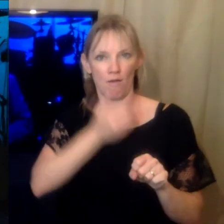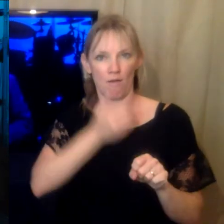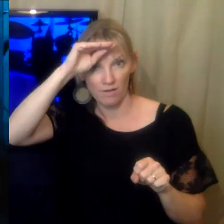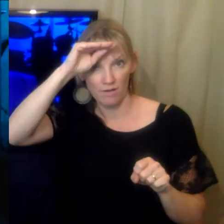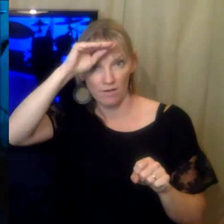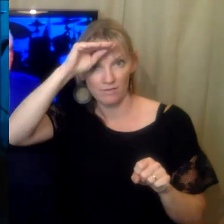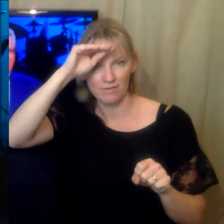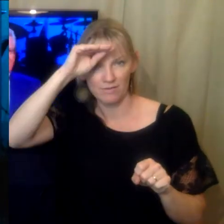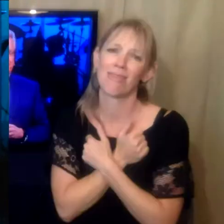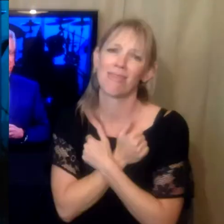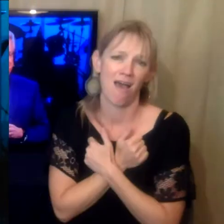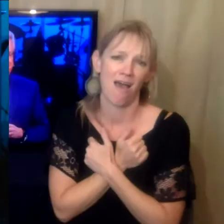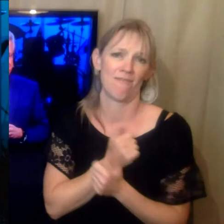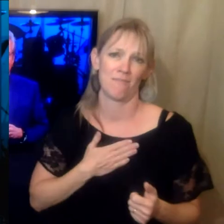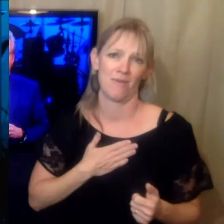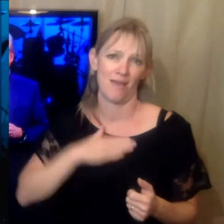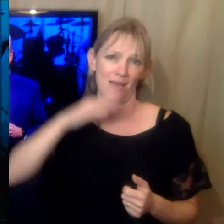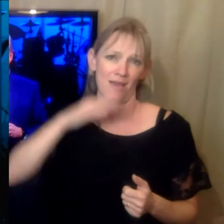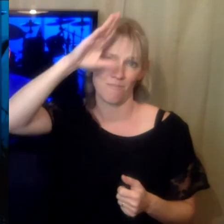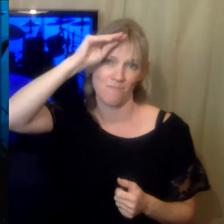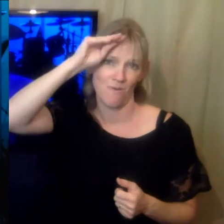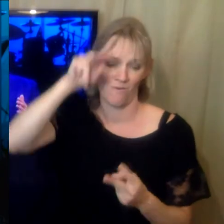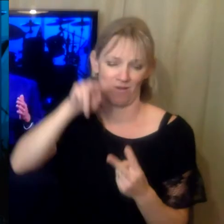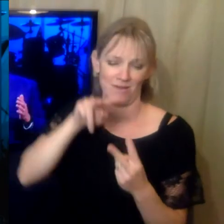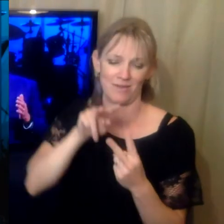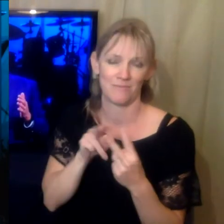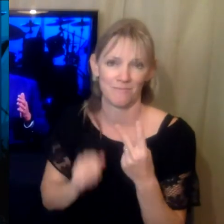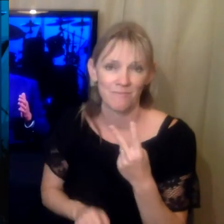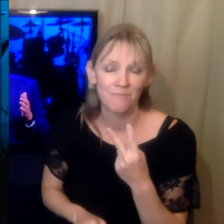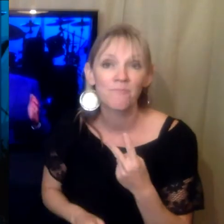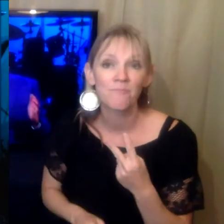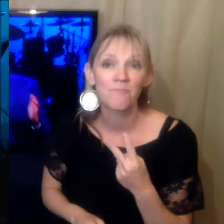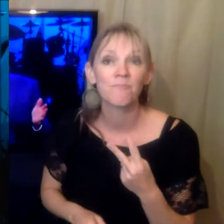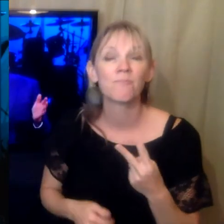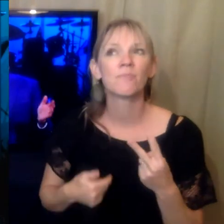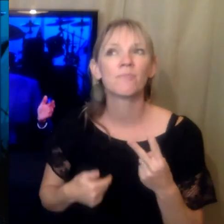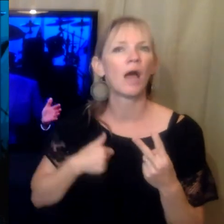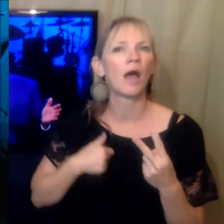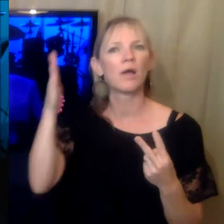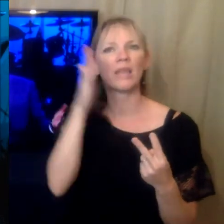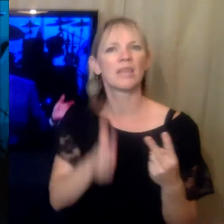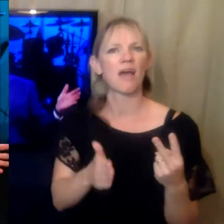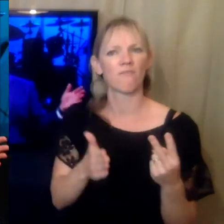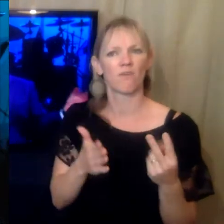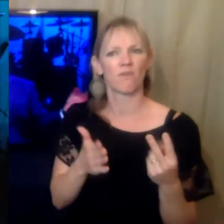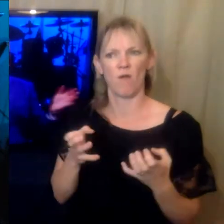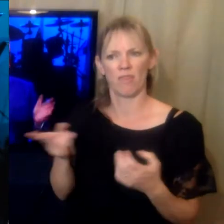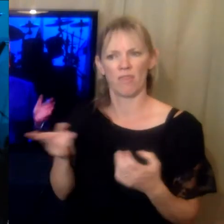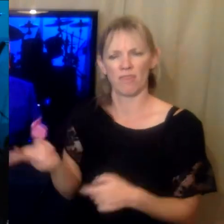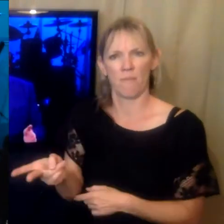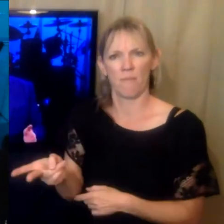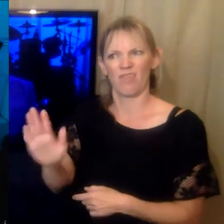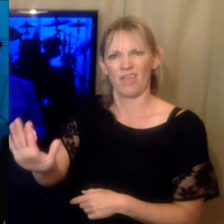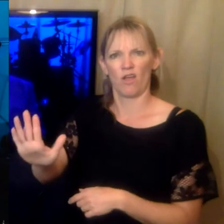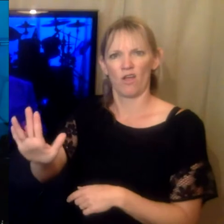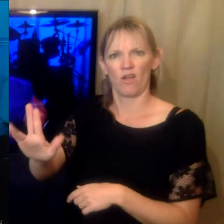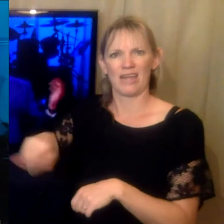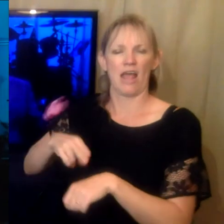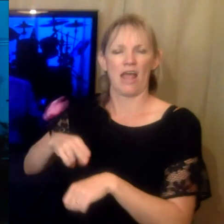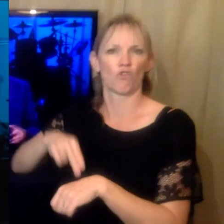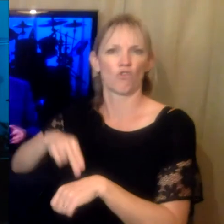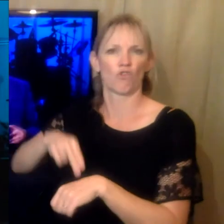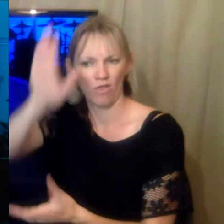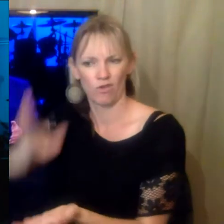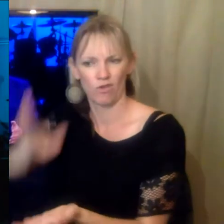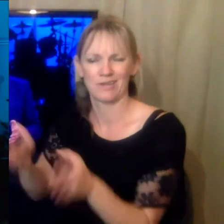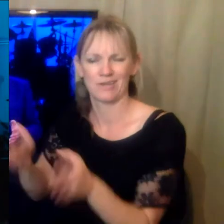my boys. And I would never have wished for them to lose their natural father to leukemia several years